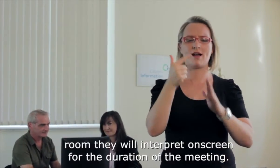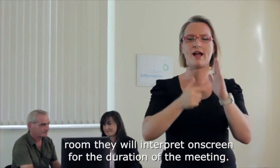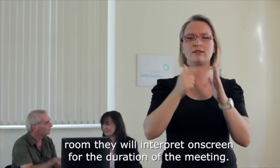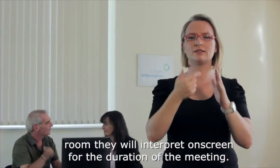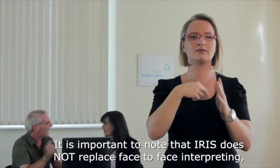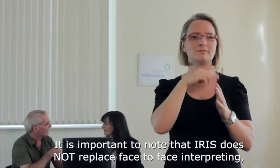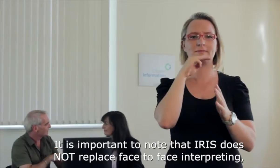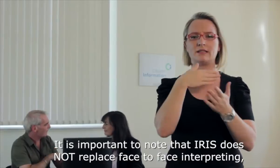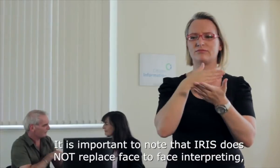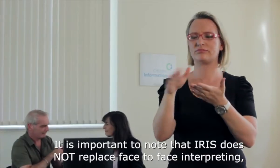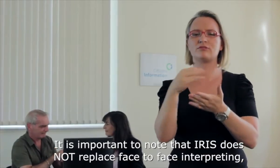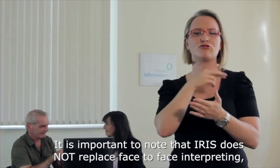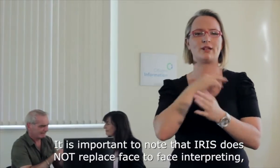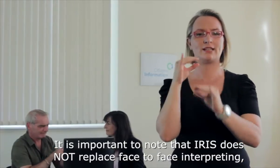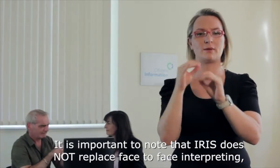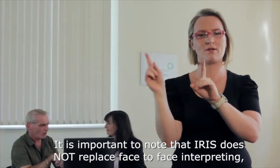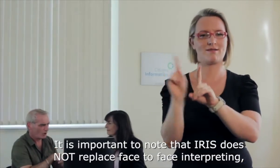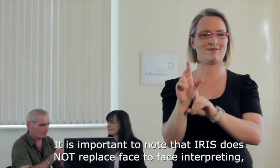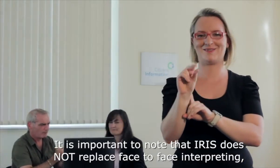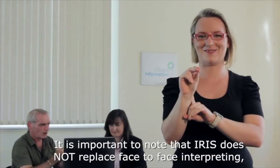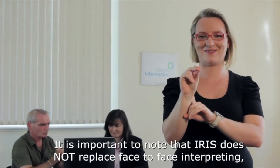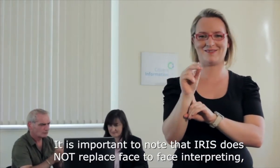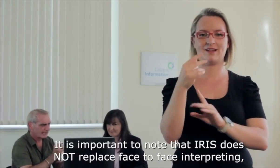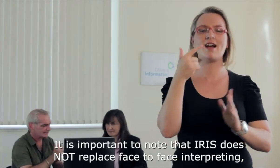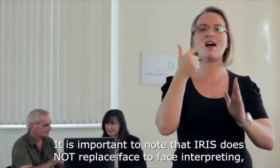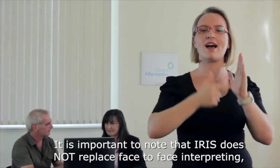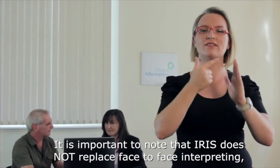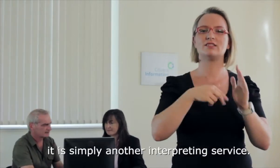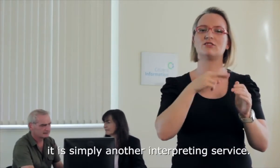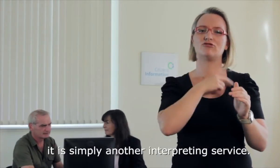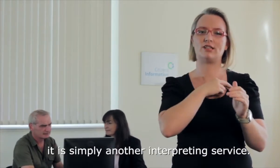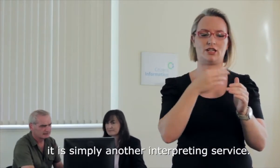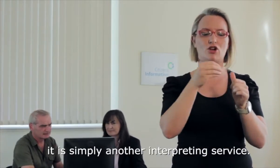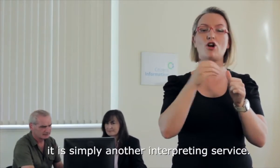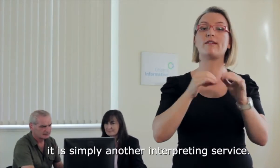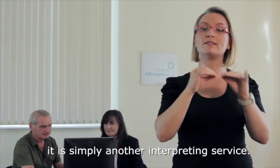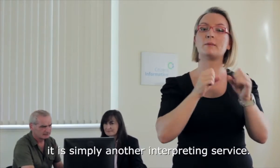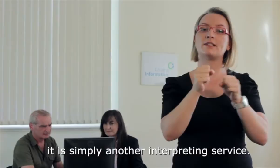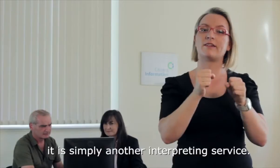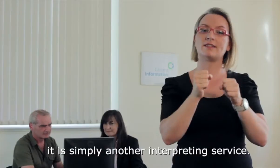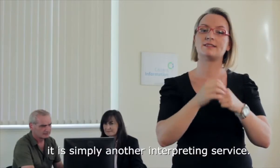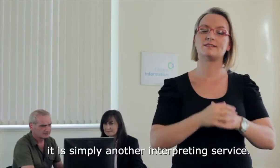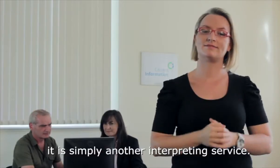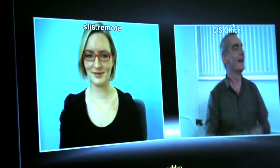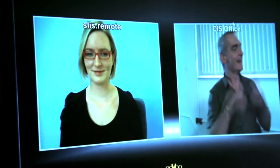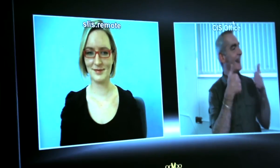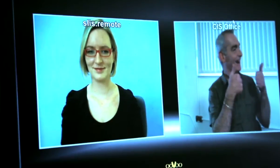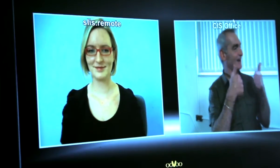of the meeting. Now it's important to note that IRIS does not replace face-to-face interpreting. It's simply another service.